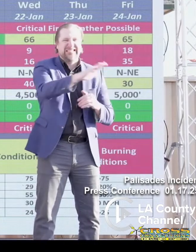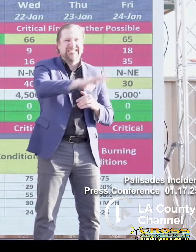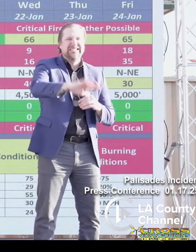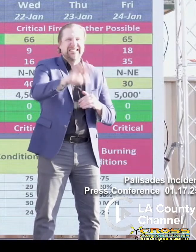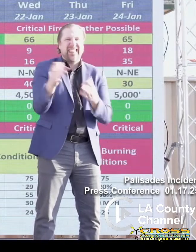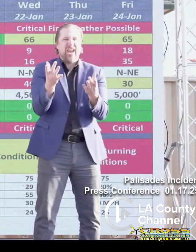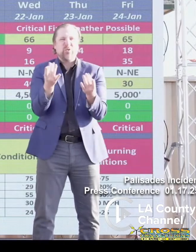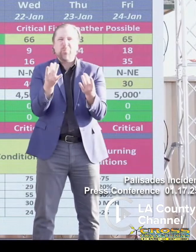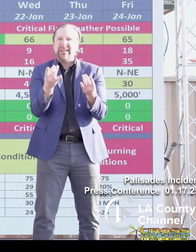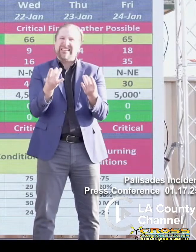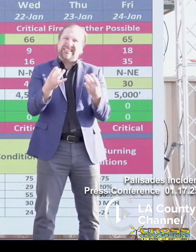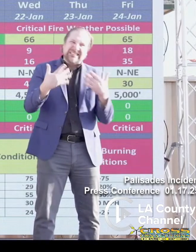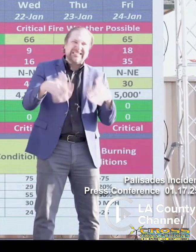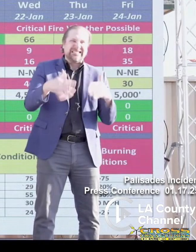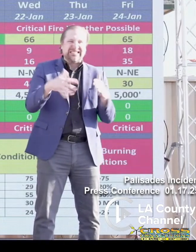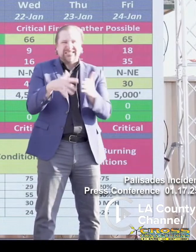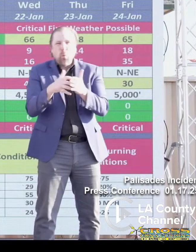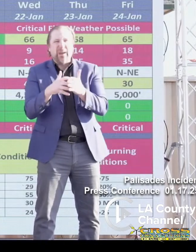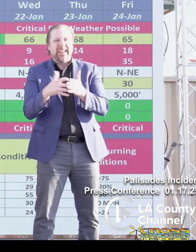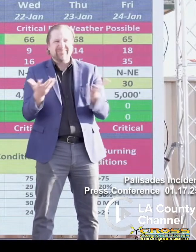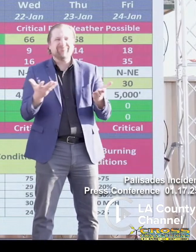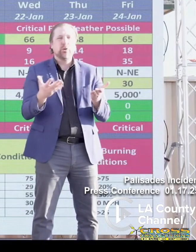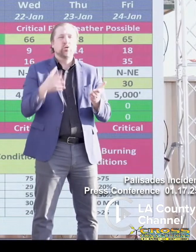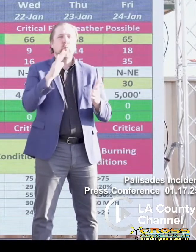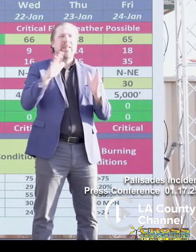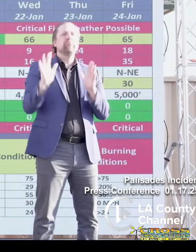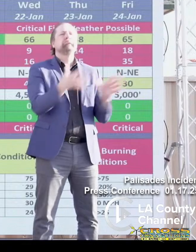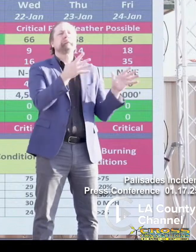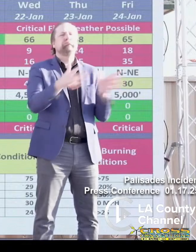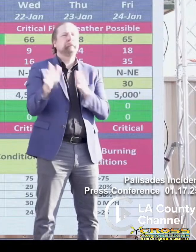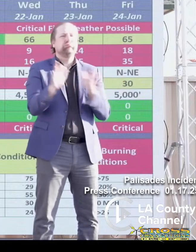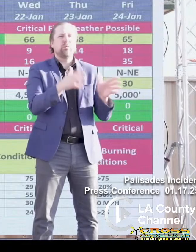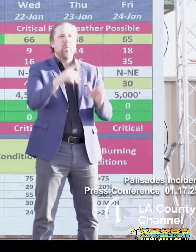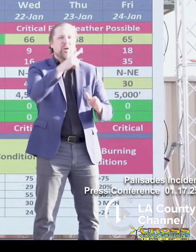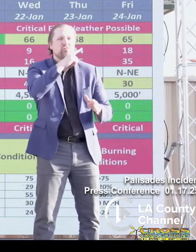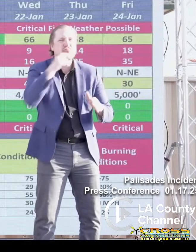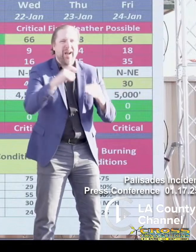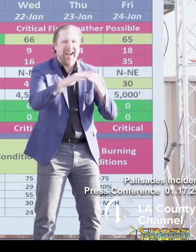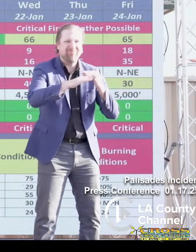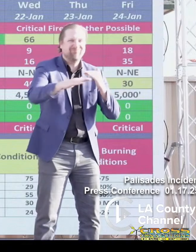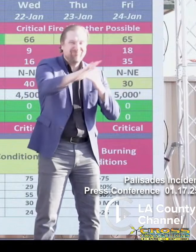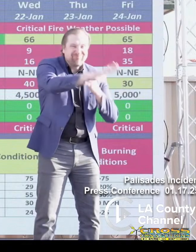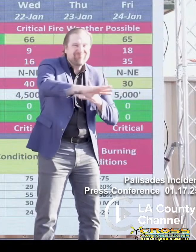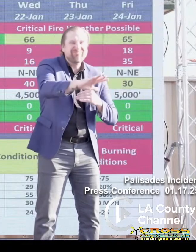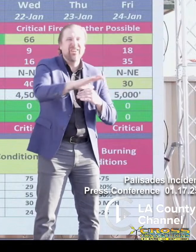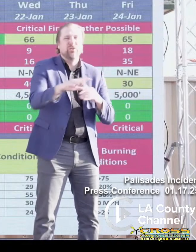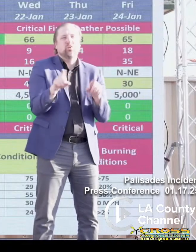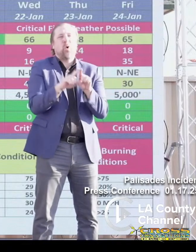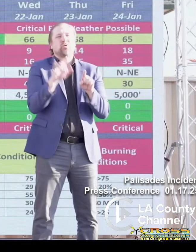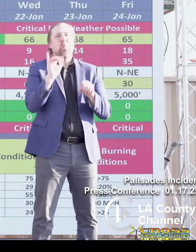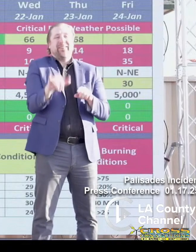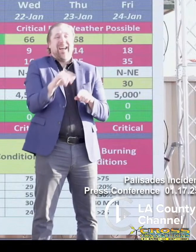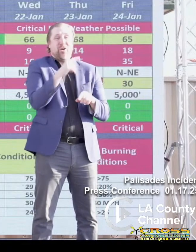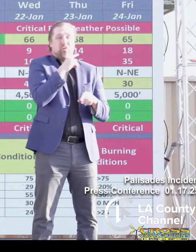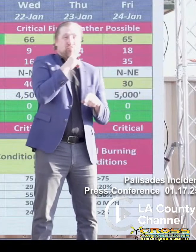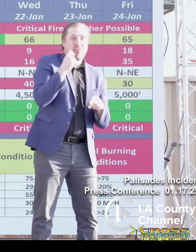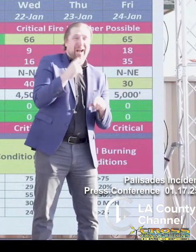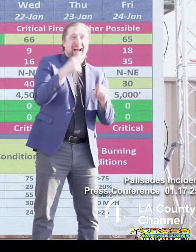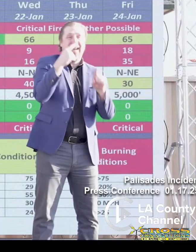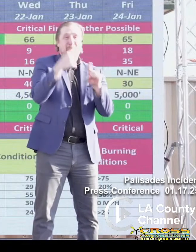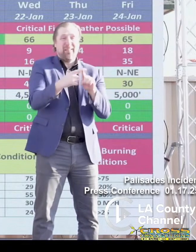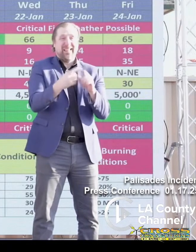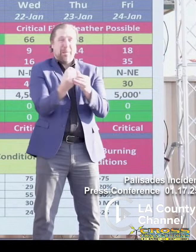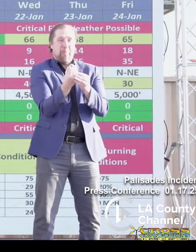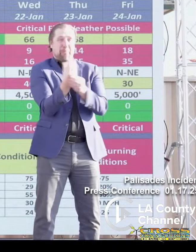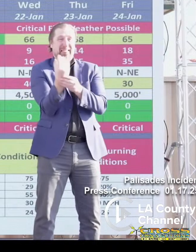be very, very poor, if anything at all. So it's going to be breezy, going to be very dry out there. So along with those critically dry fuels, since we haven't